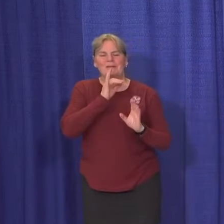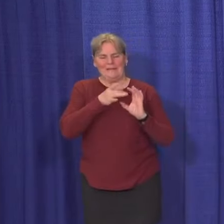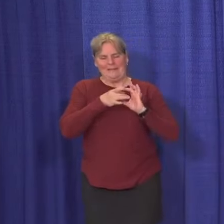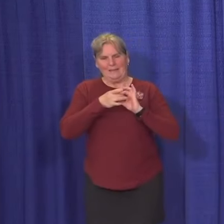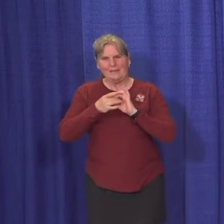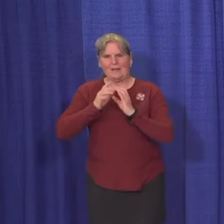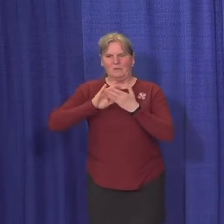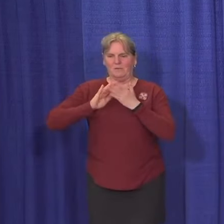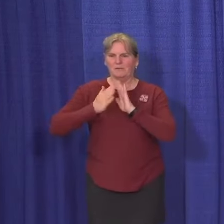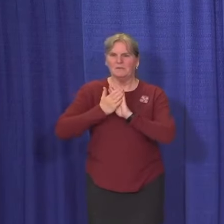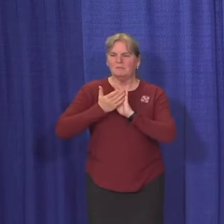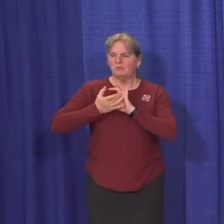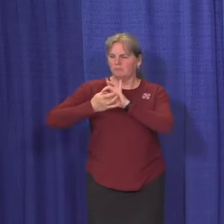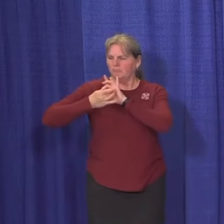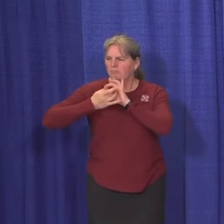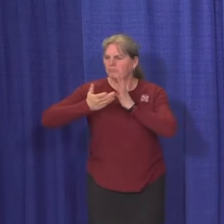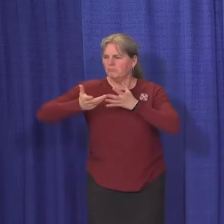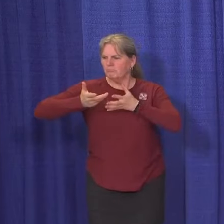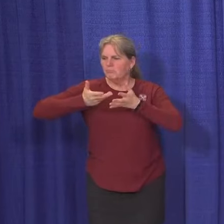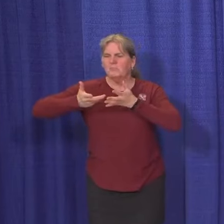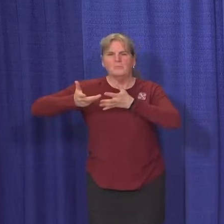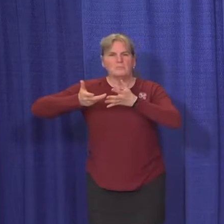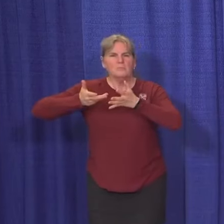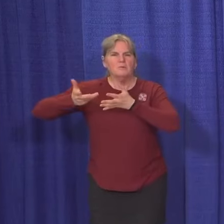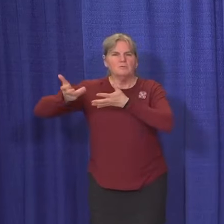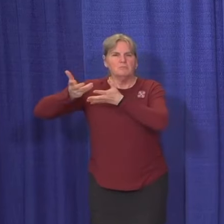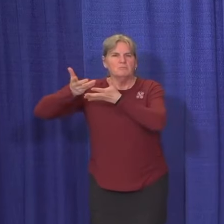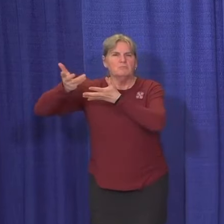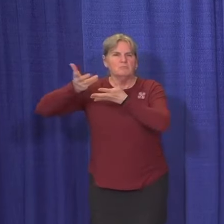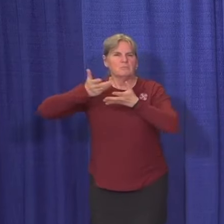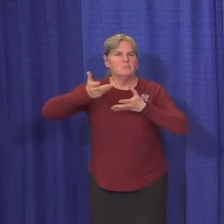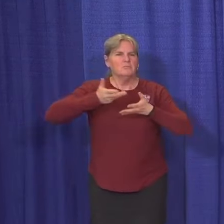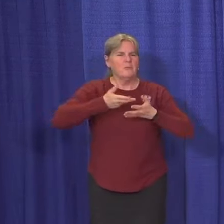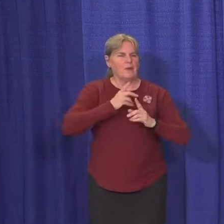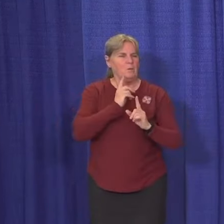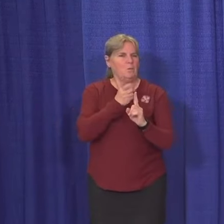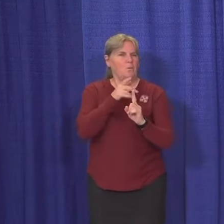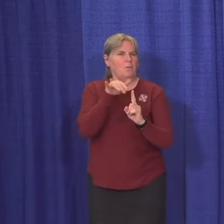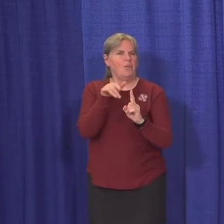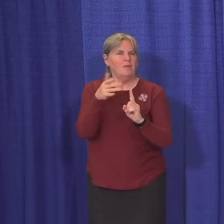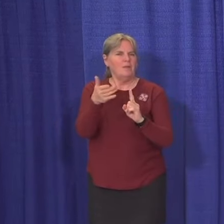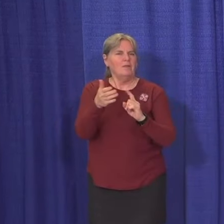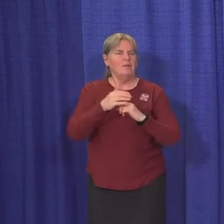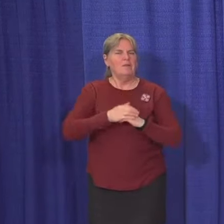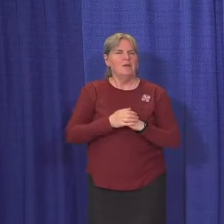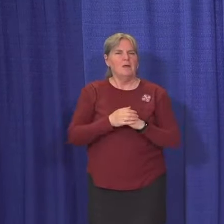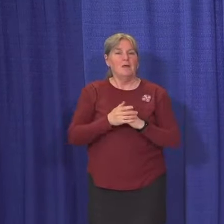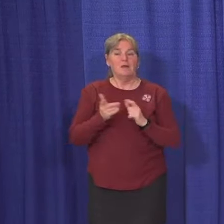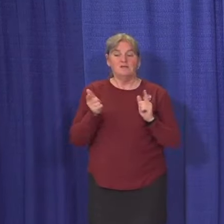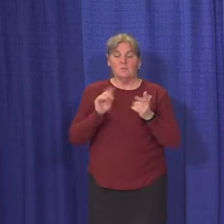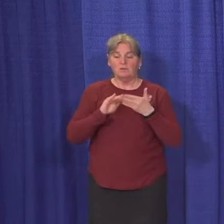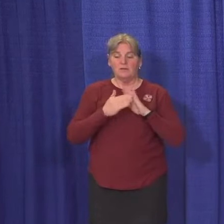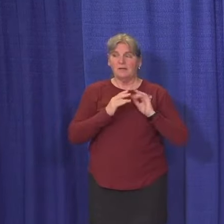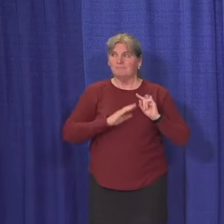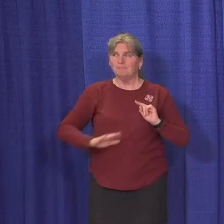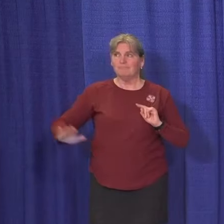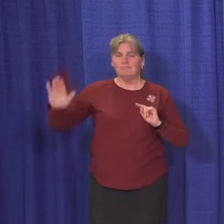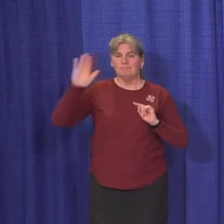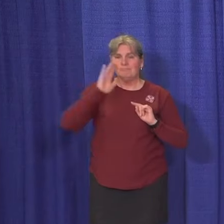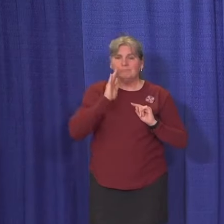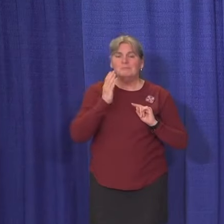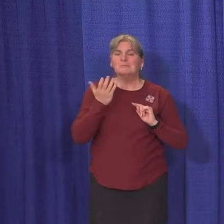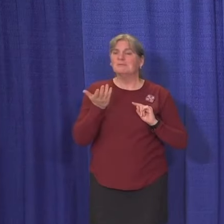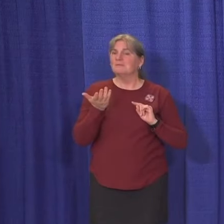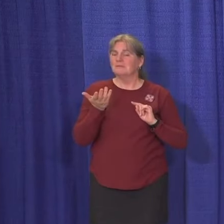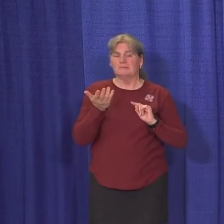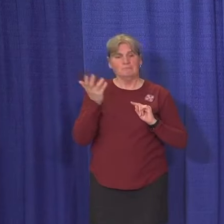community building efforts and working with communities, and the efforts within rural communities and municipalities have